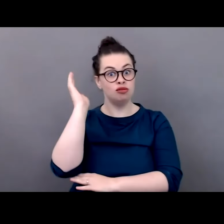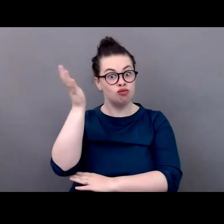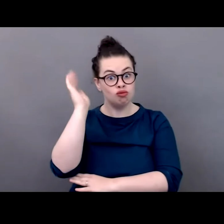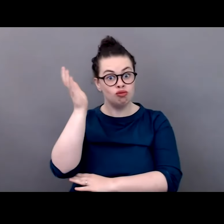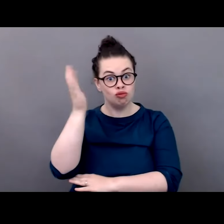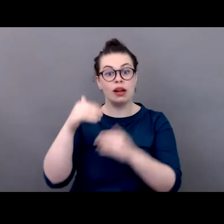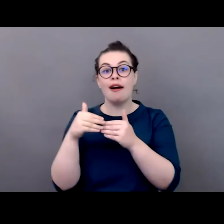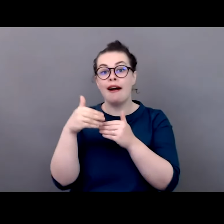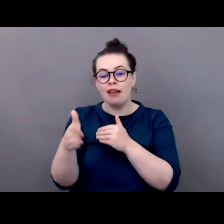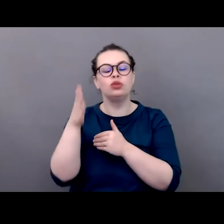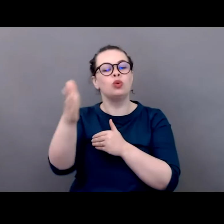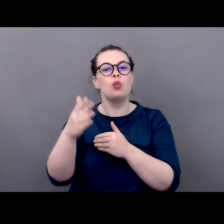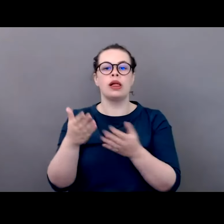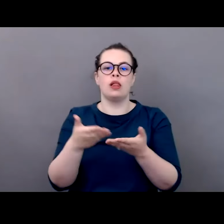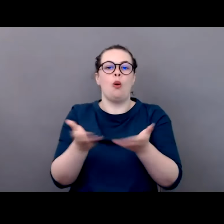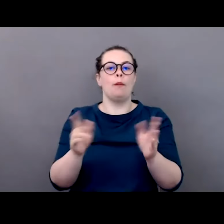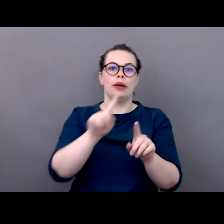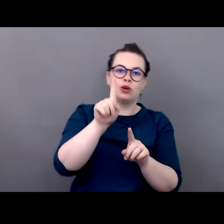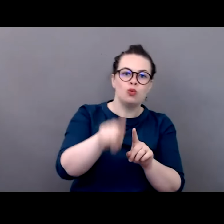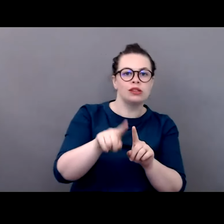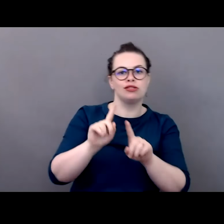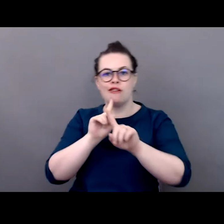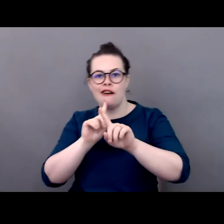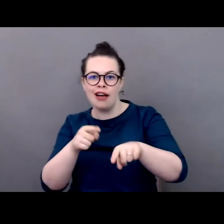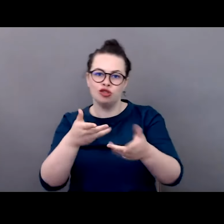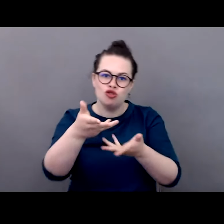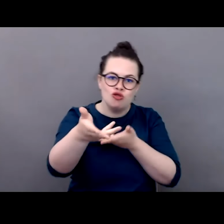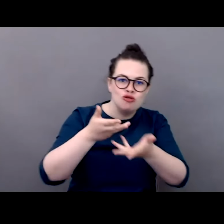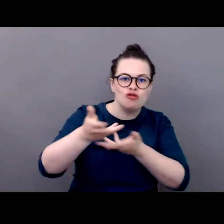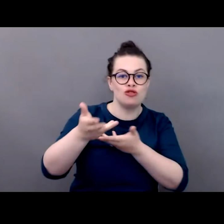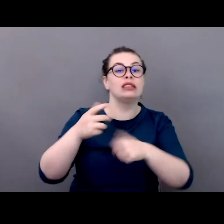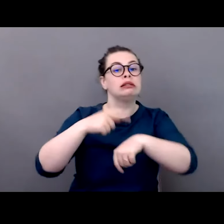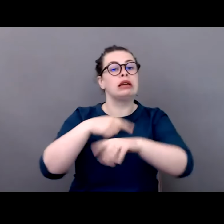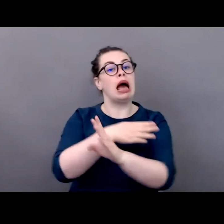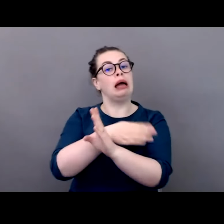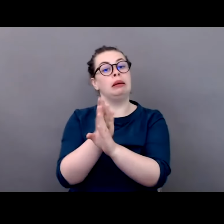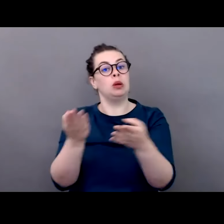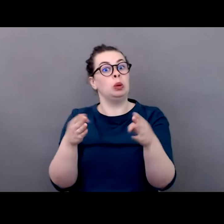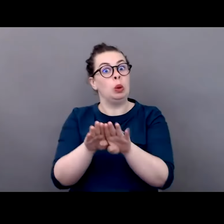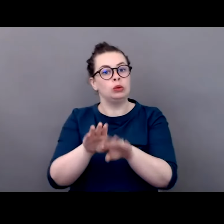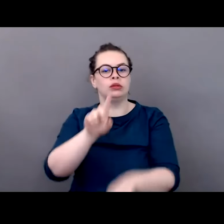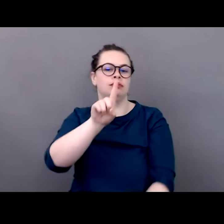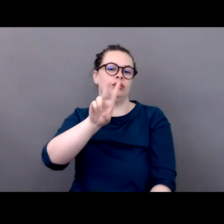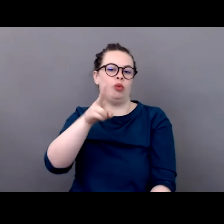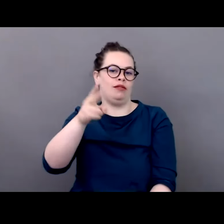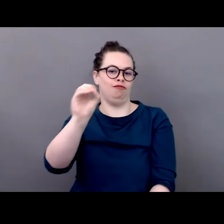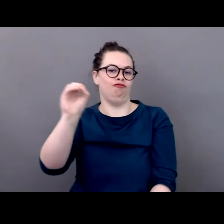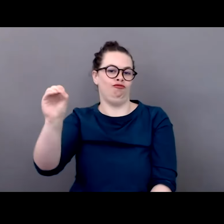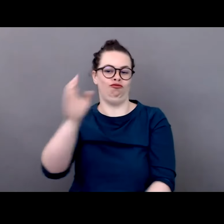the audience until noon. So before I introduce our speaker, I just want